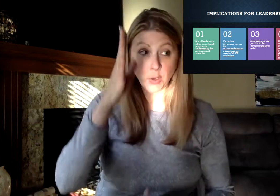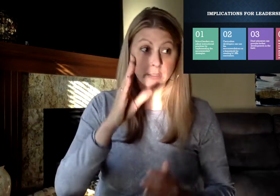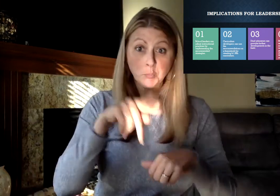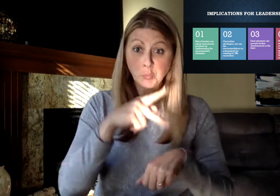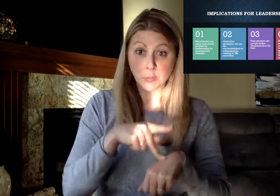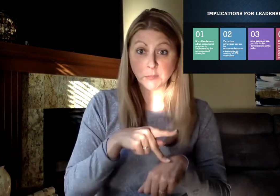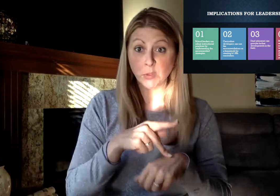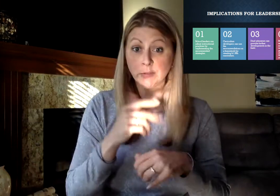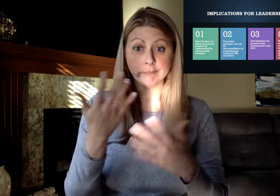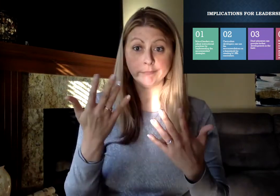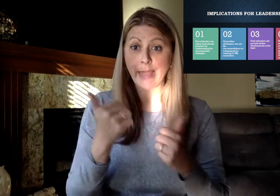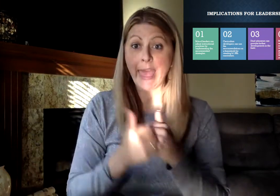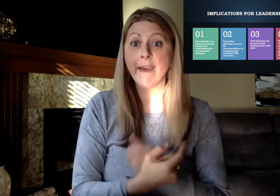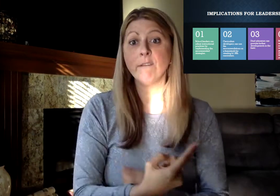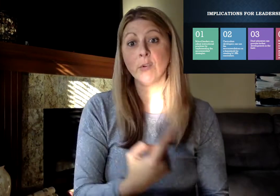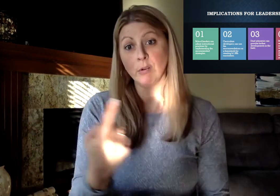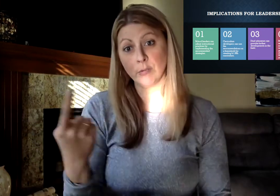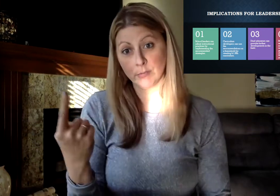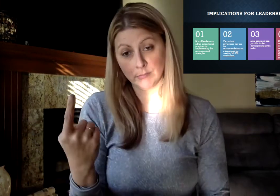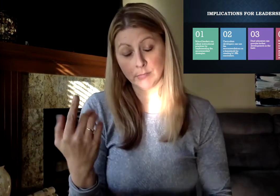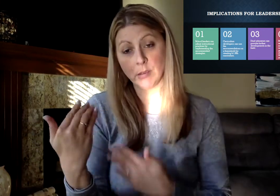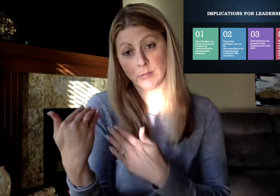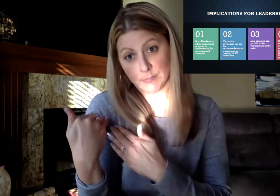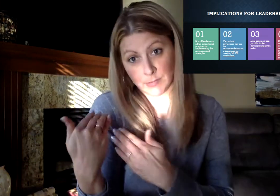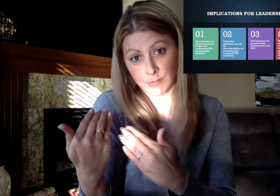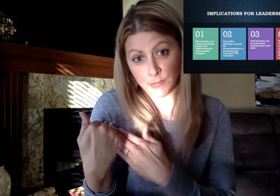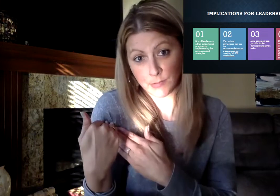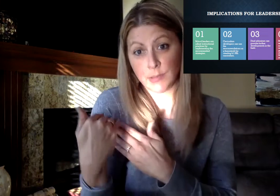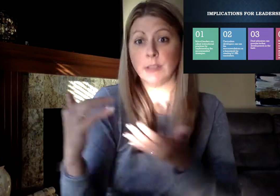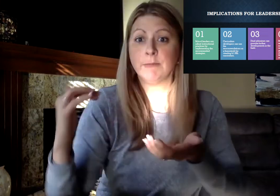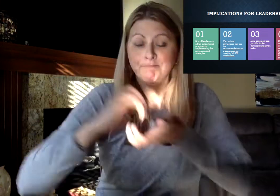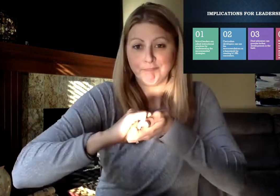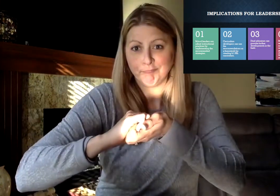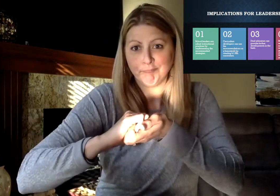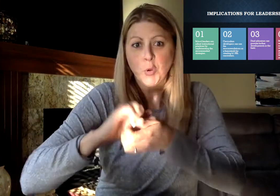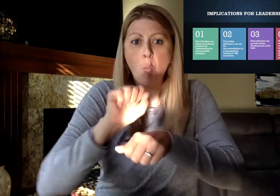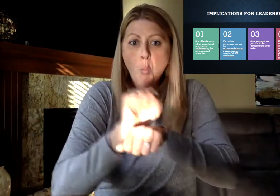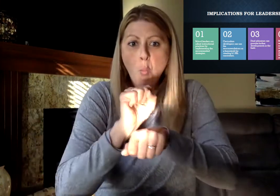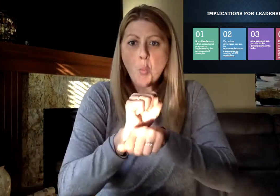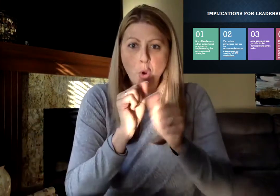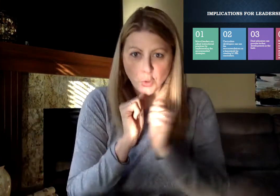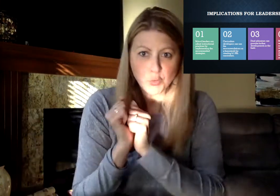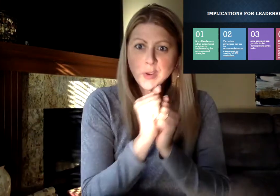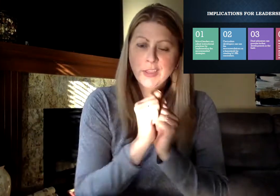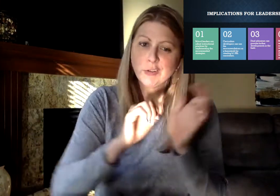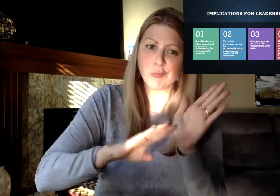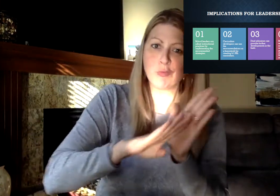community, parents, principals, everyone has a responsibility to partner and work